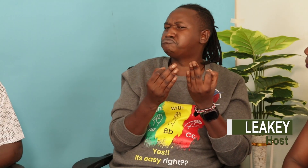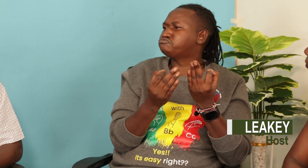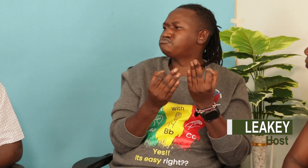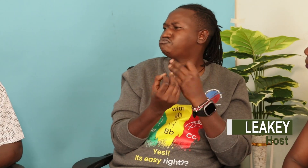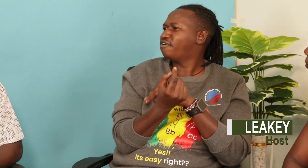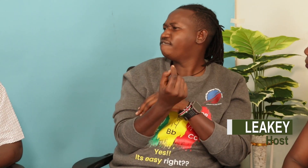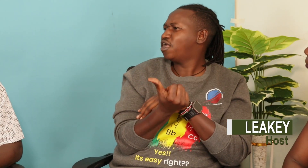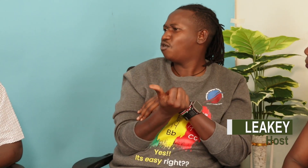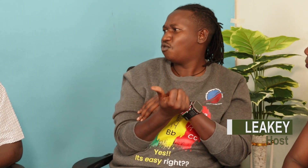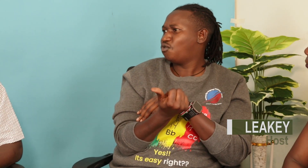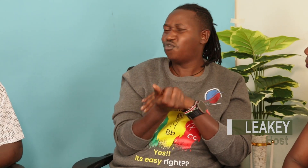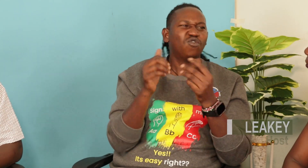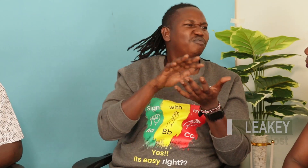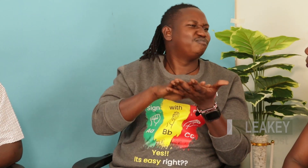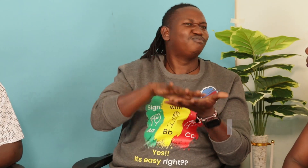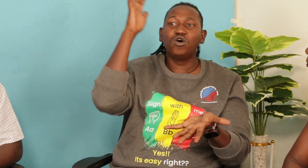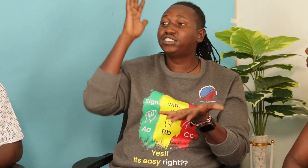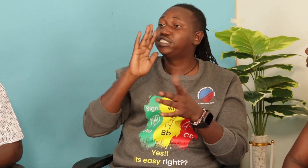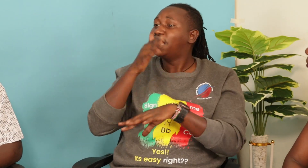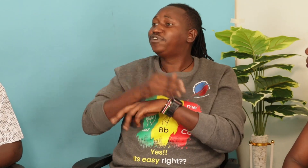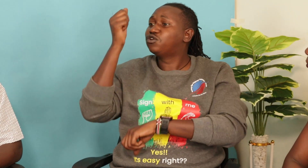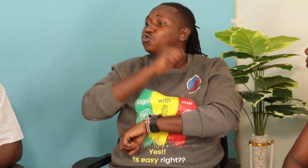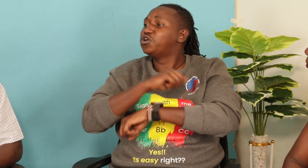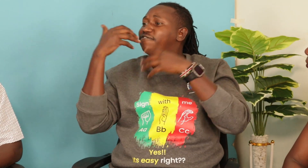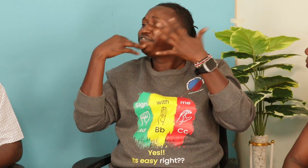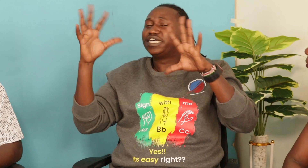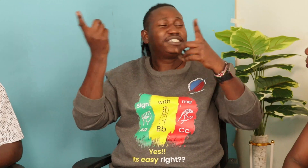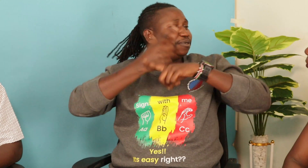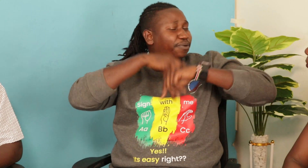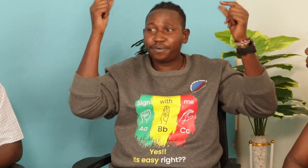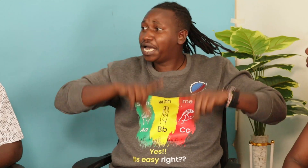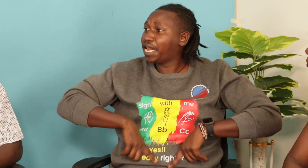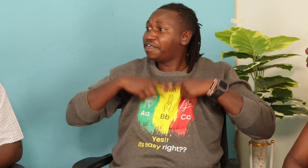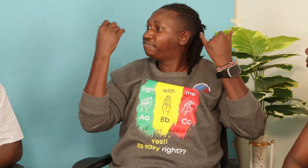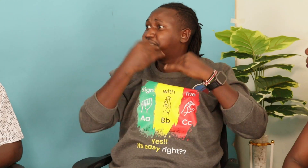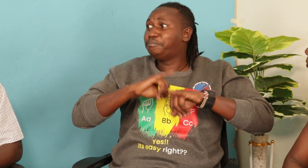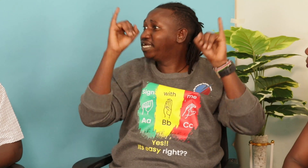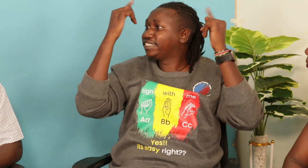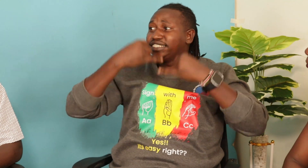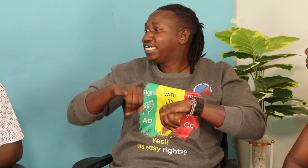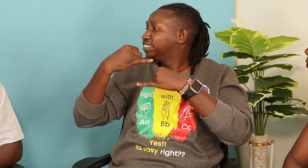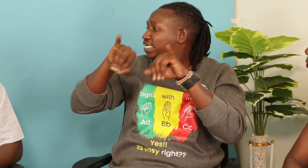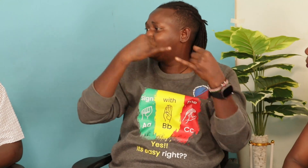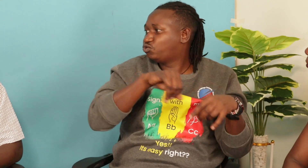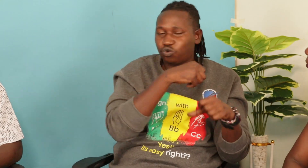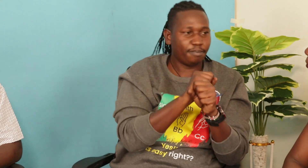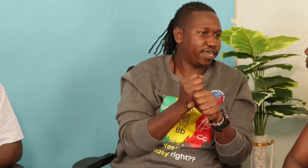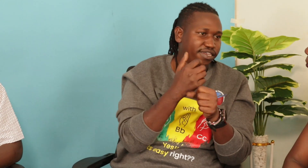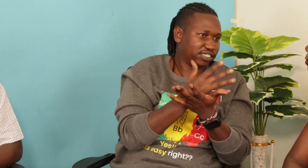support they get is from the families, and not many families, but few families can support. And most